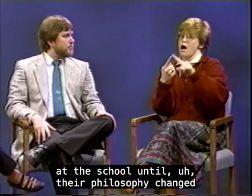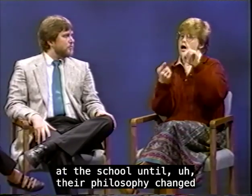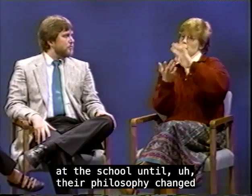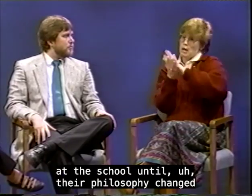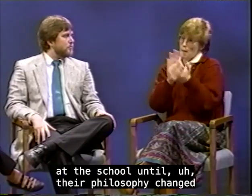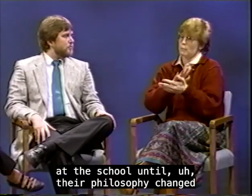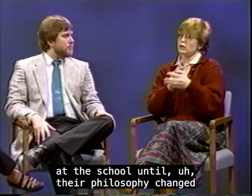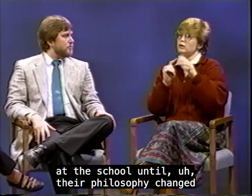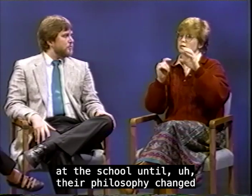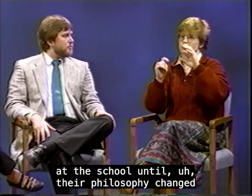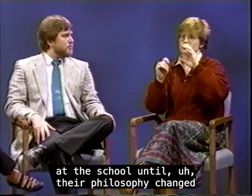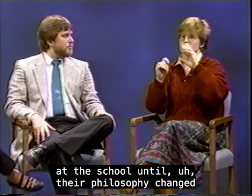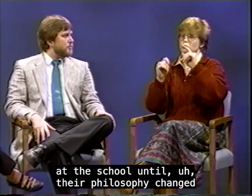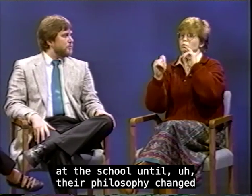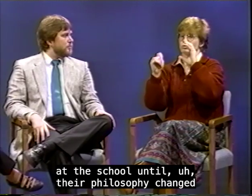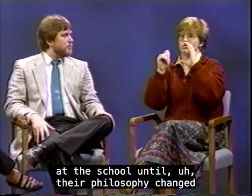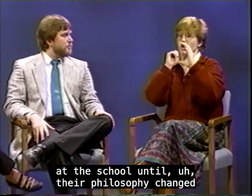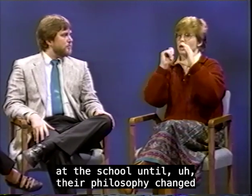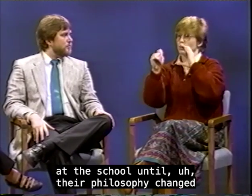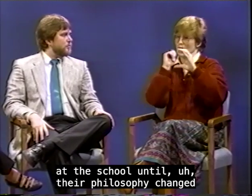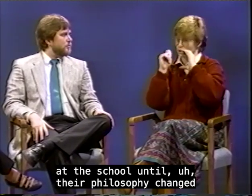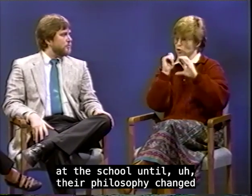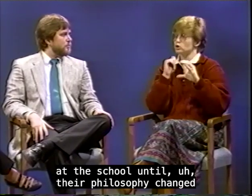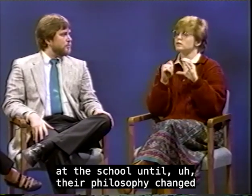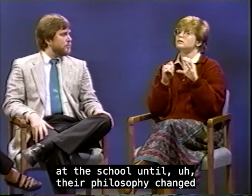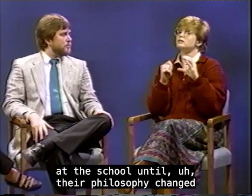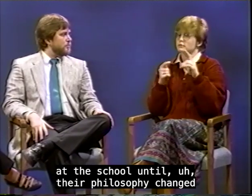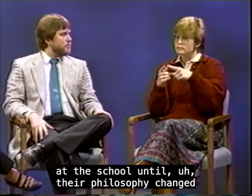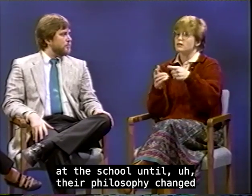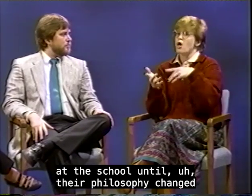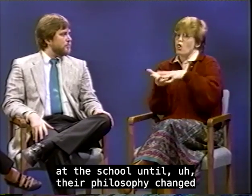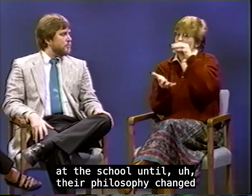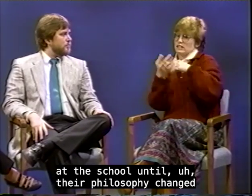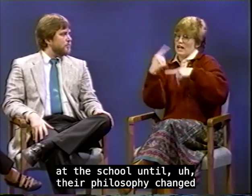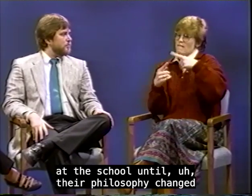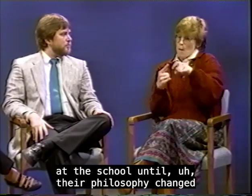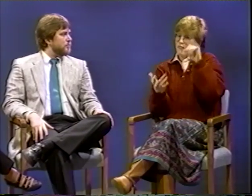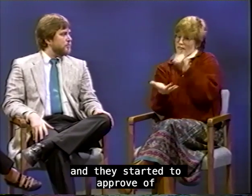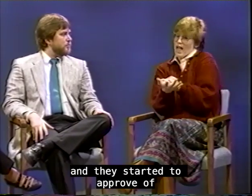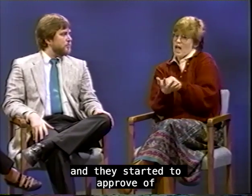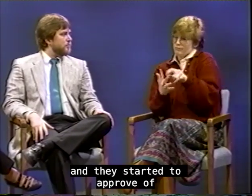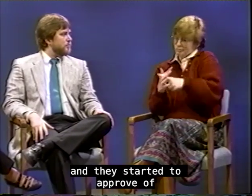school until their philosophy changed and they started to